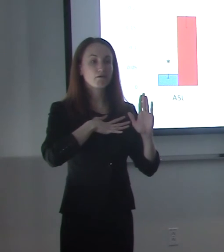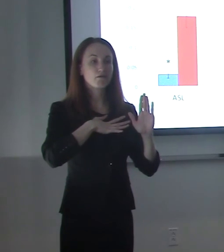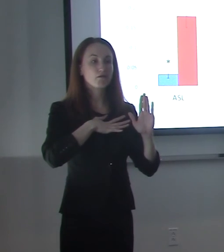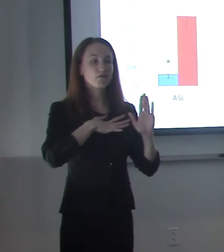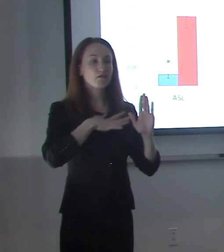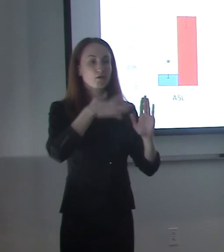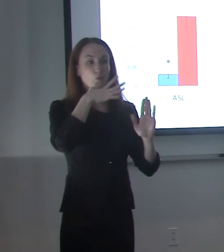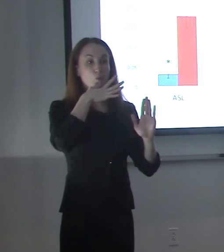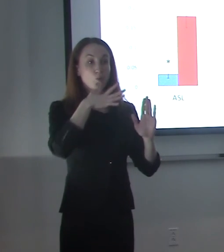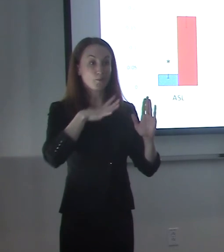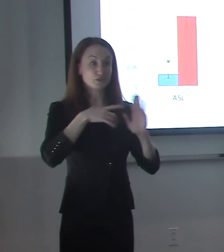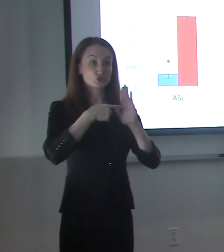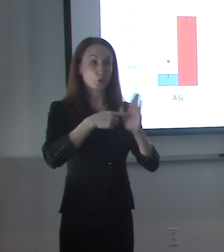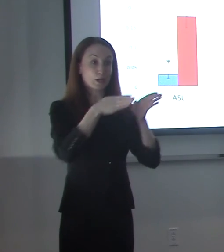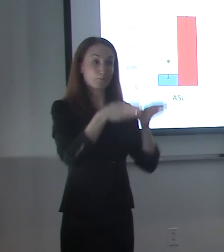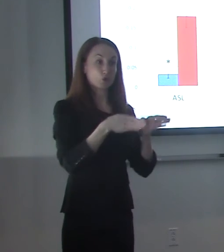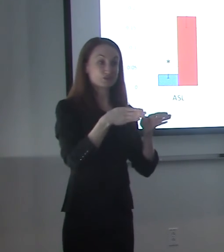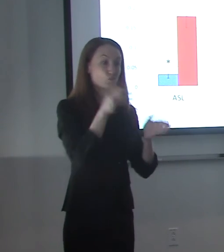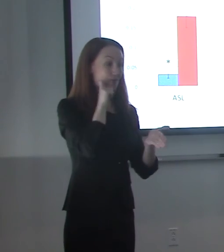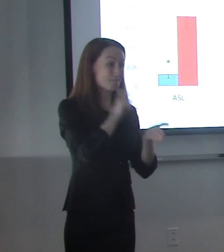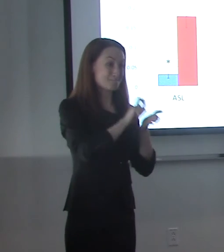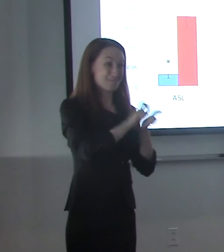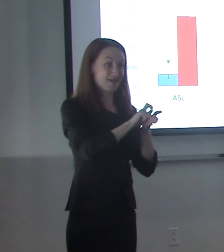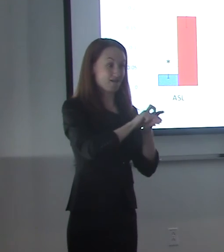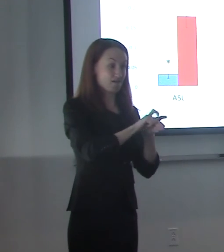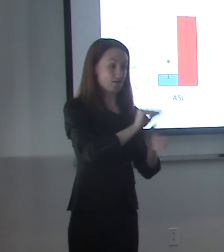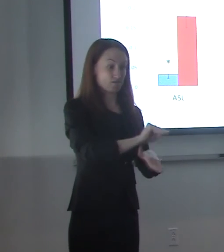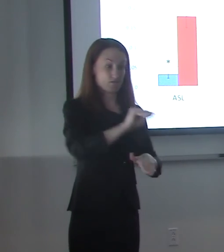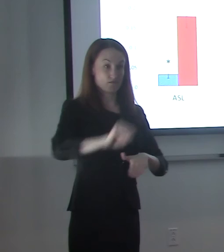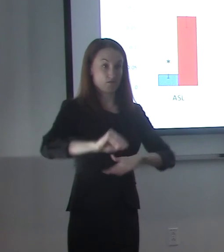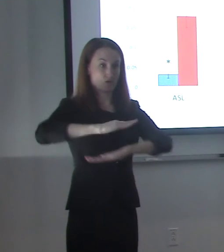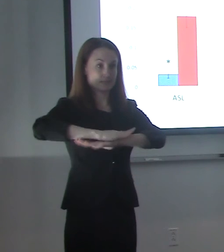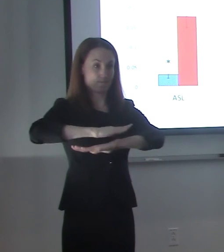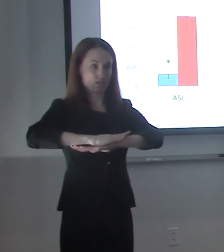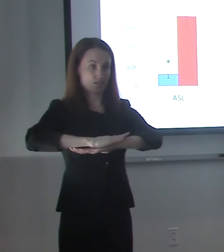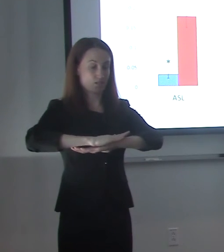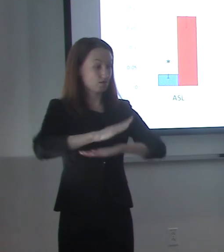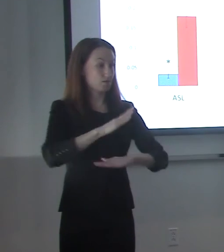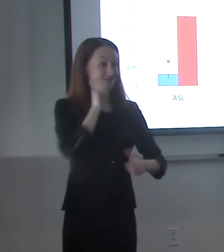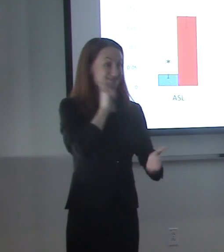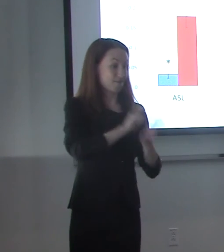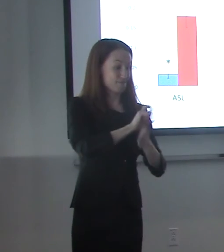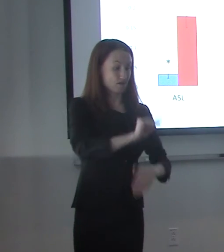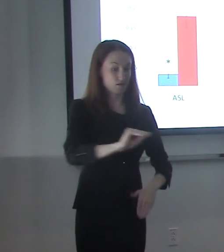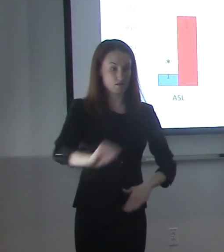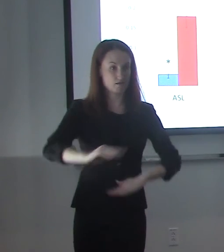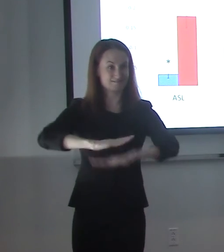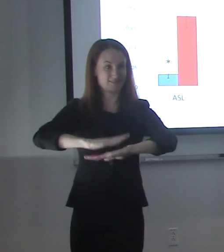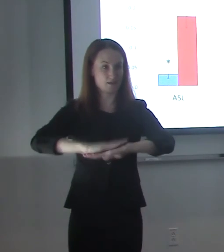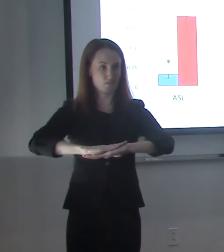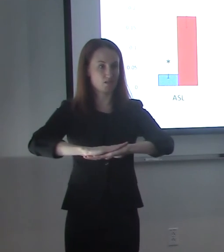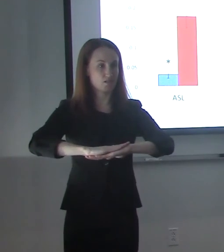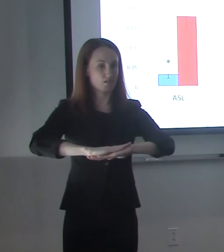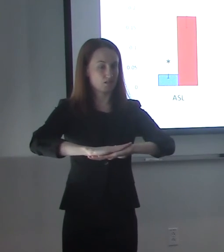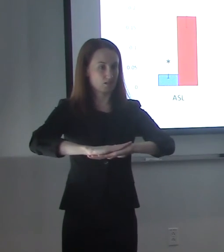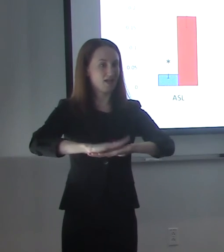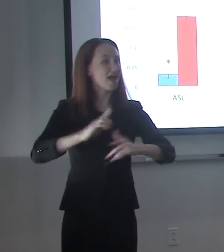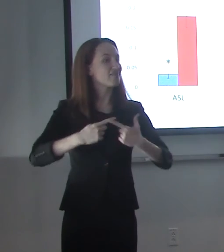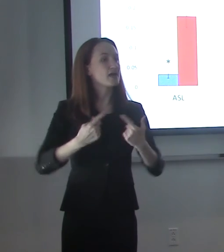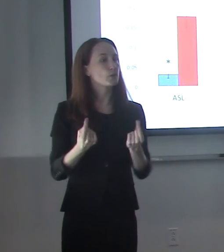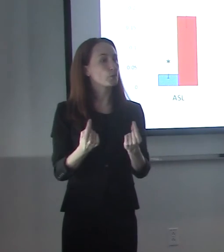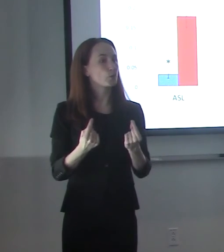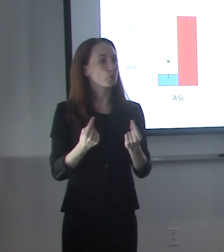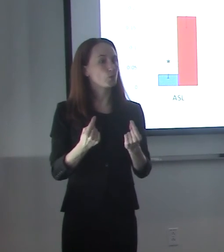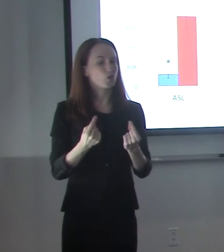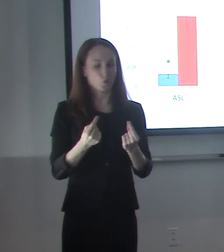on the table. After she put the pen on the table, she also gave a resultant, what